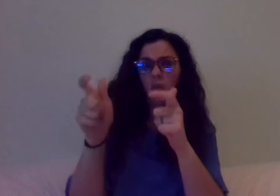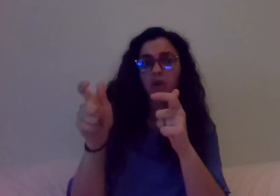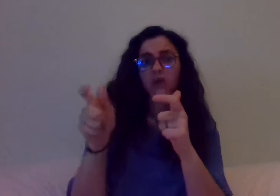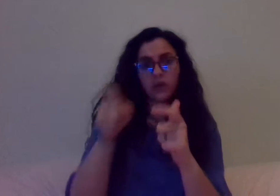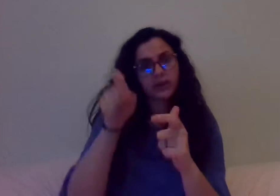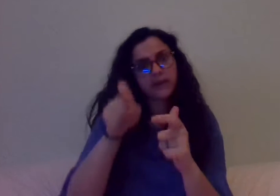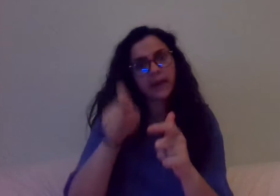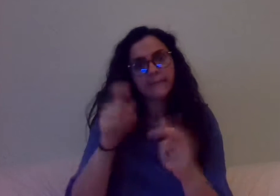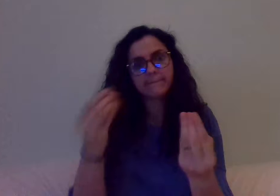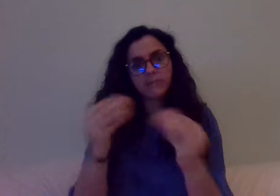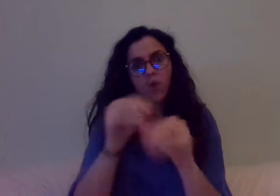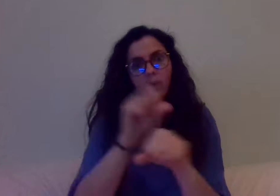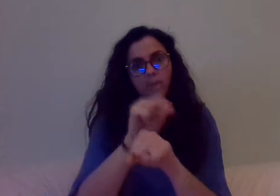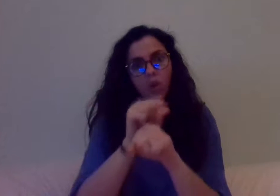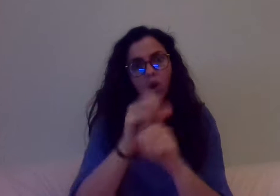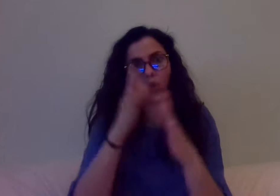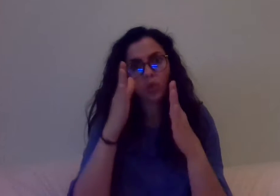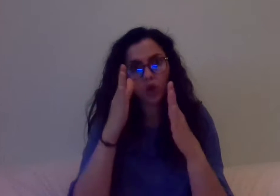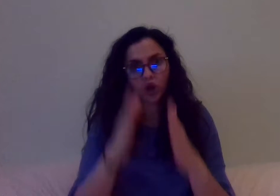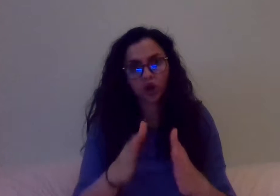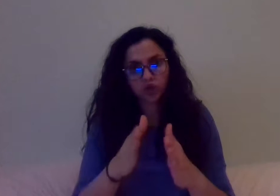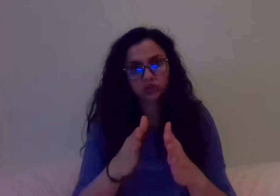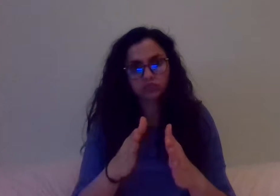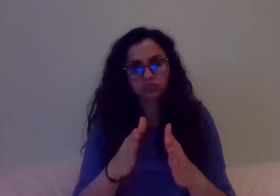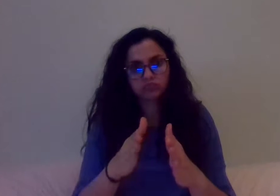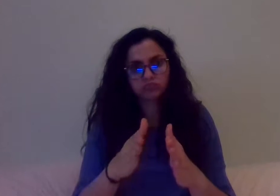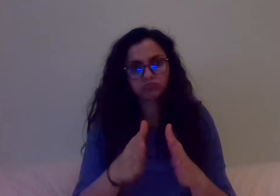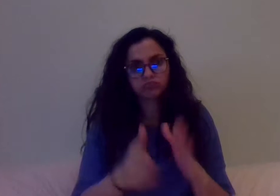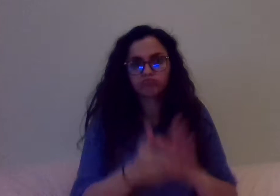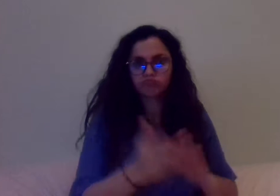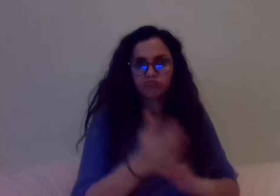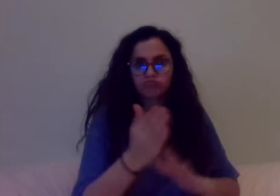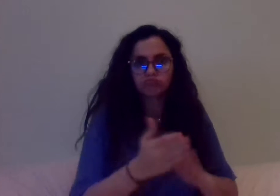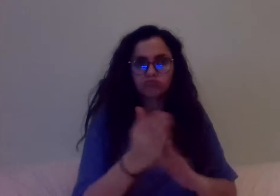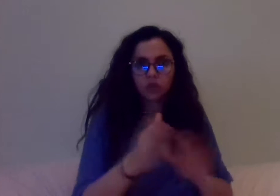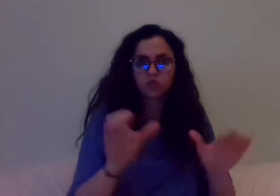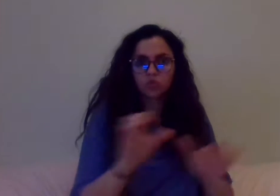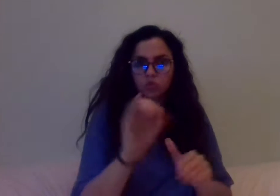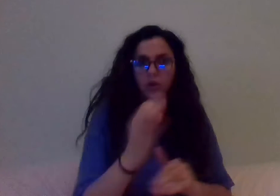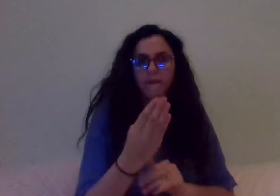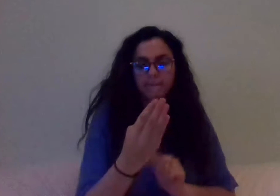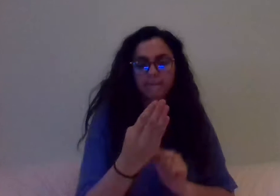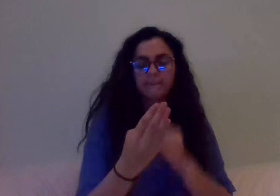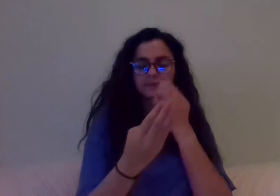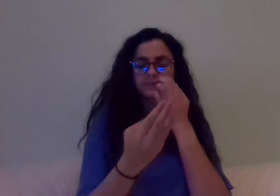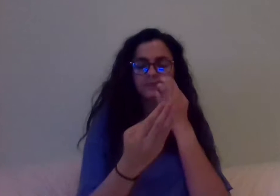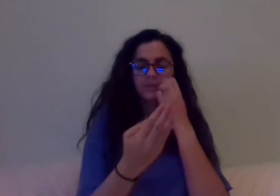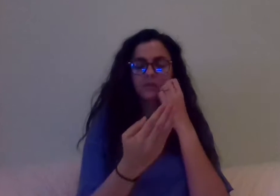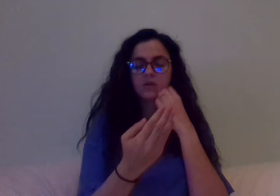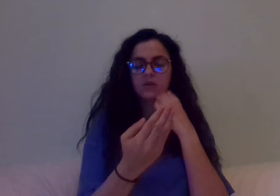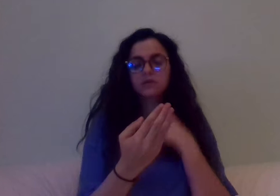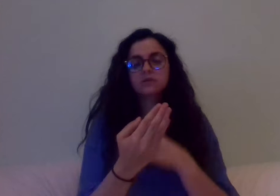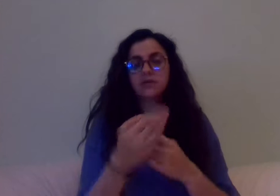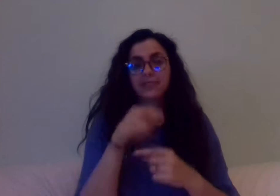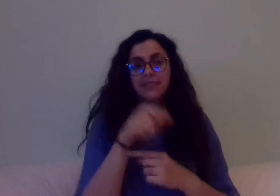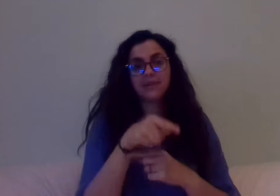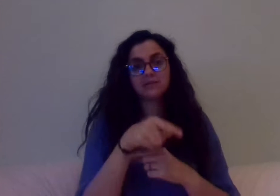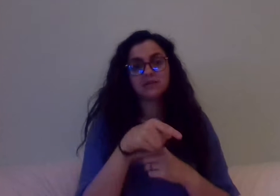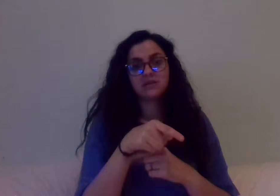those requirements. So this is when a lot of the labor sources are being sought out